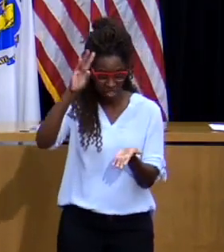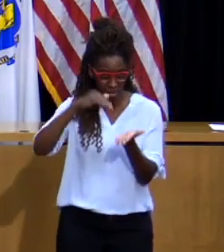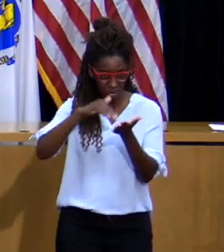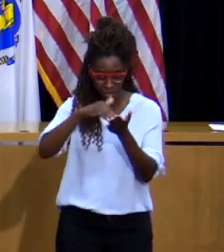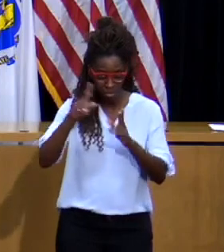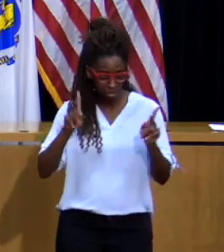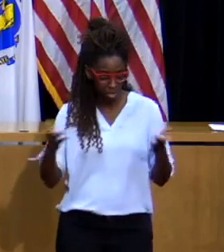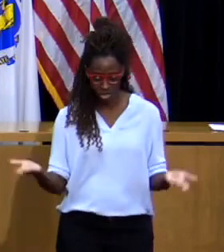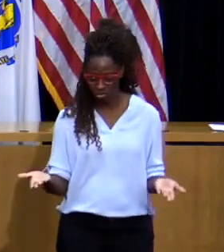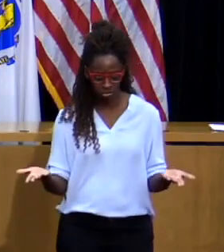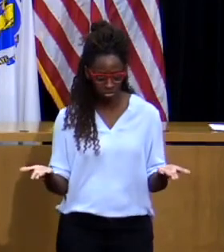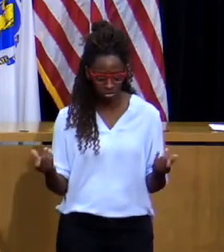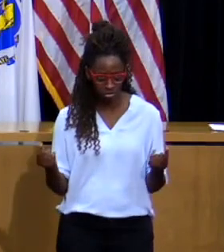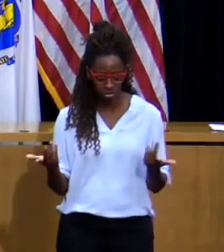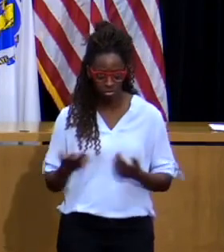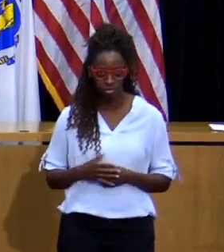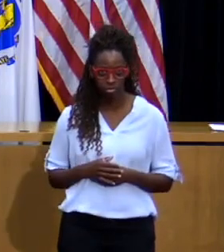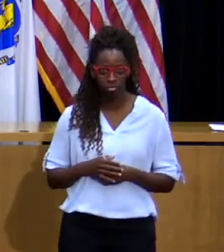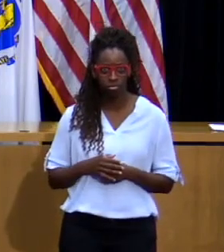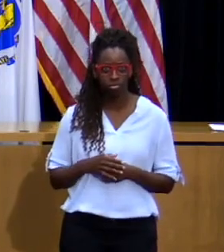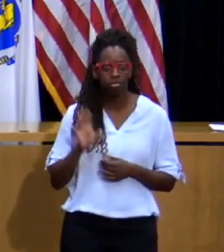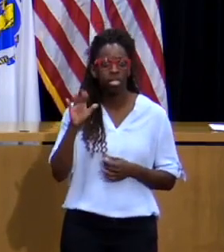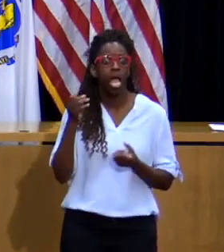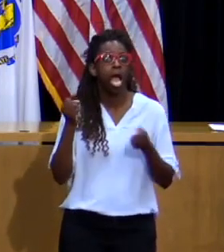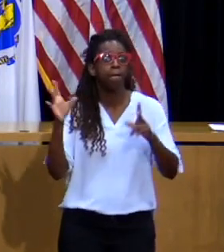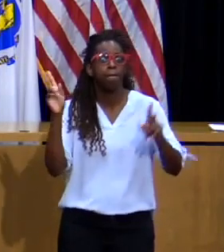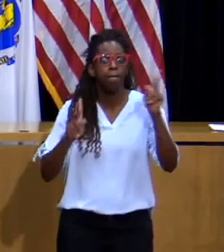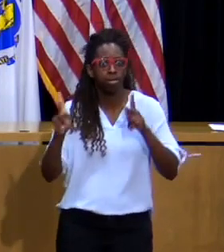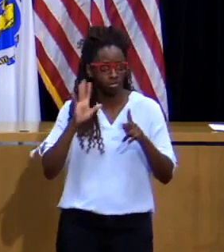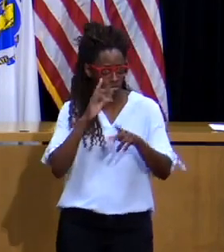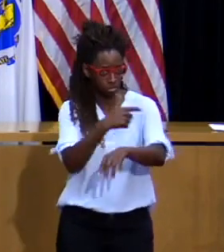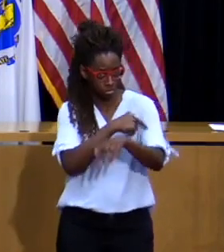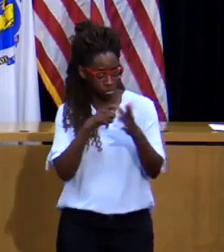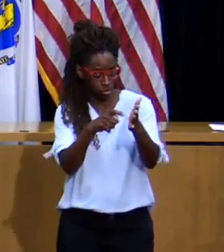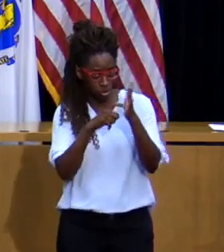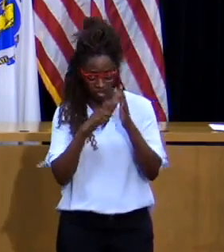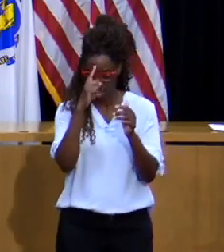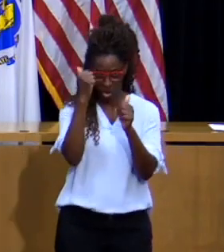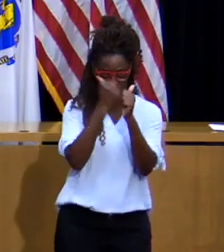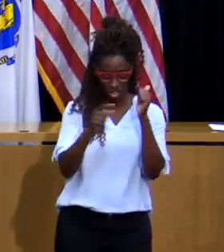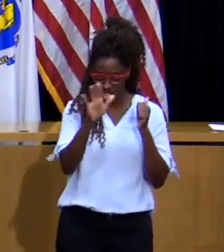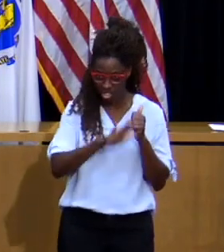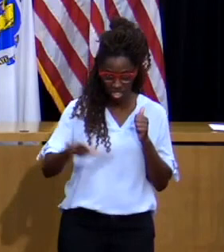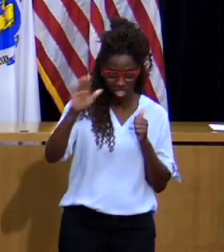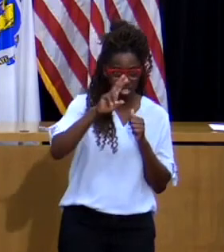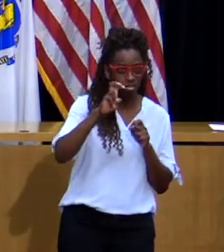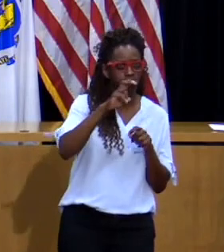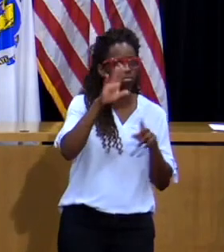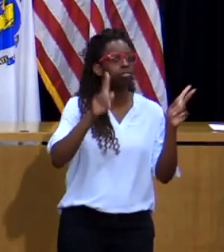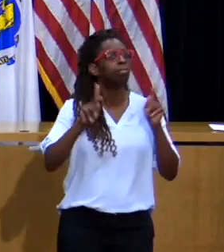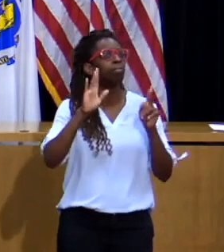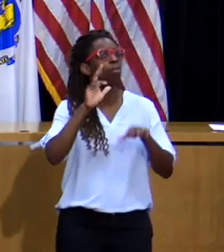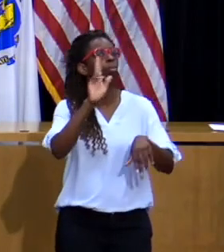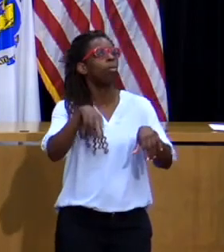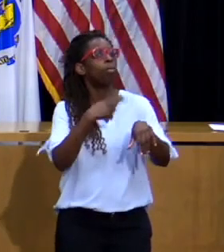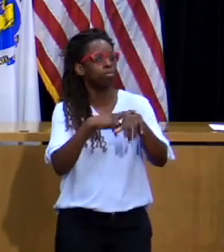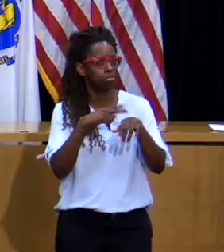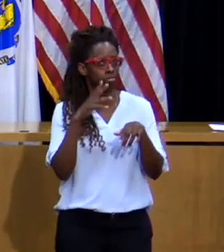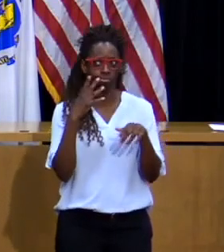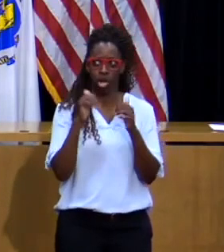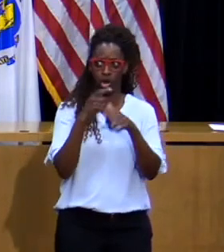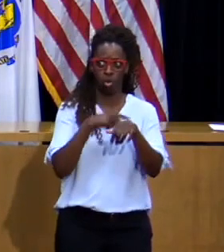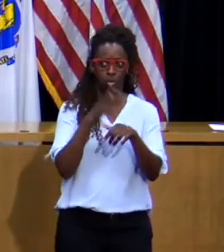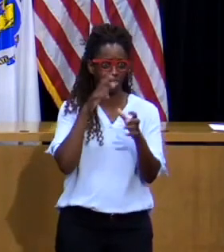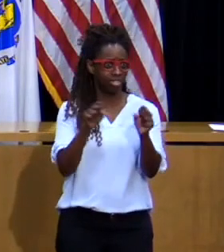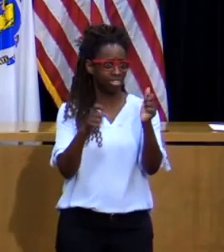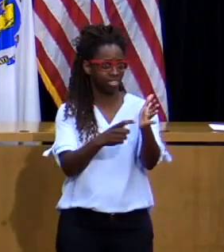that needs to get, how much of them need to be vaccinated for things to just kind of get back to normal? So the committee said quite